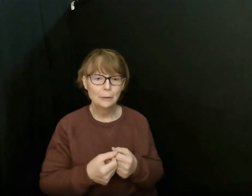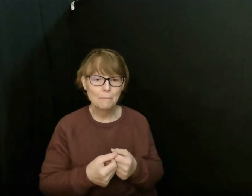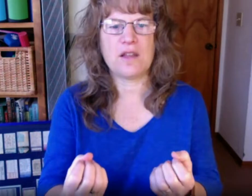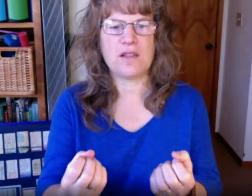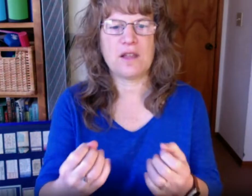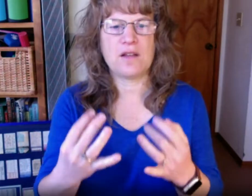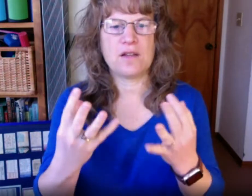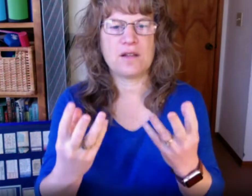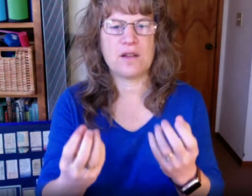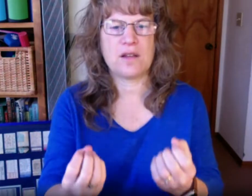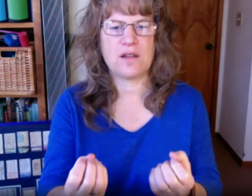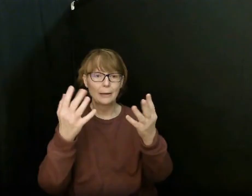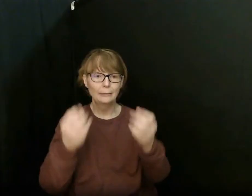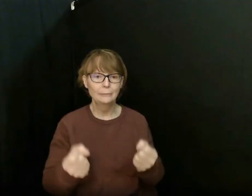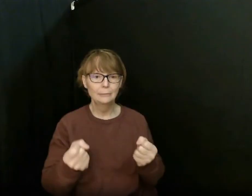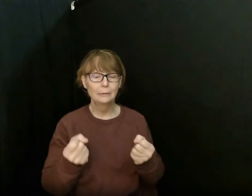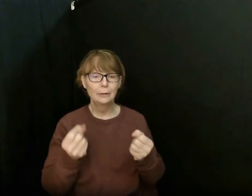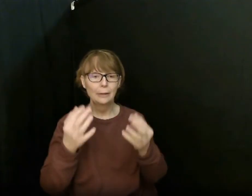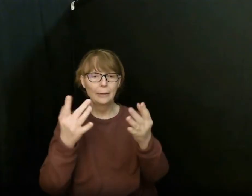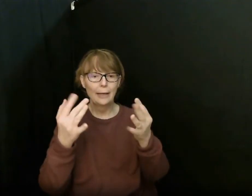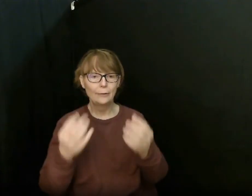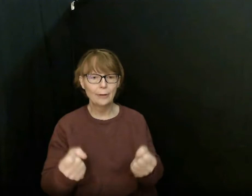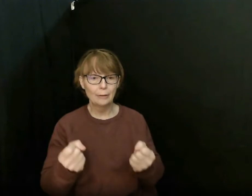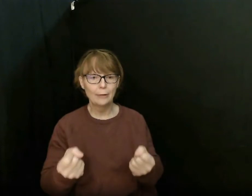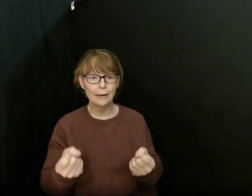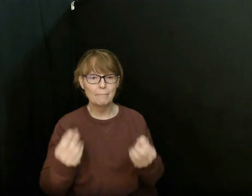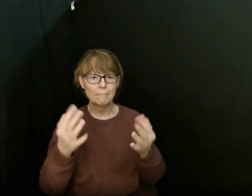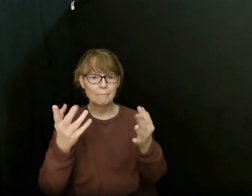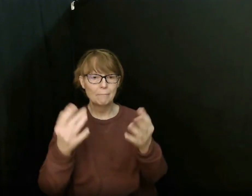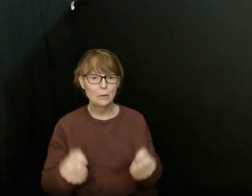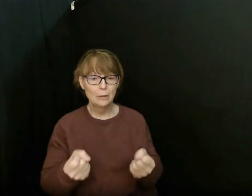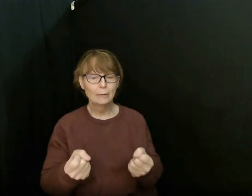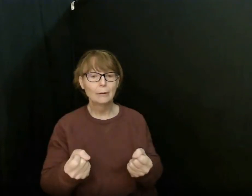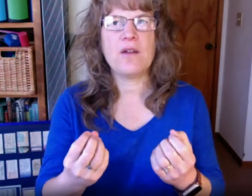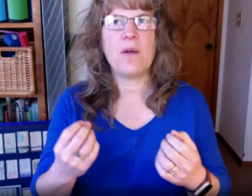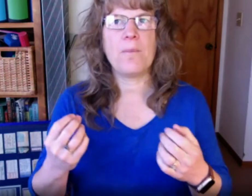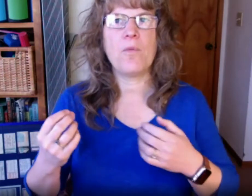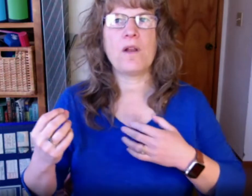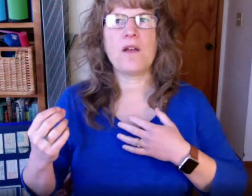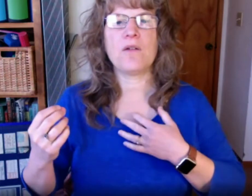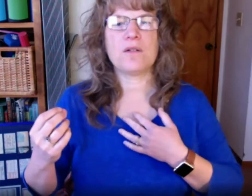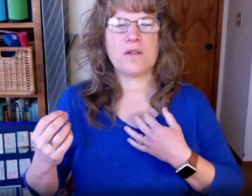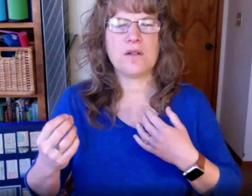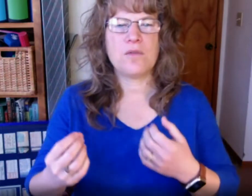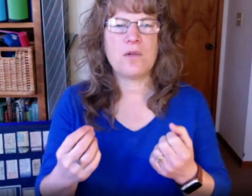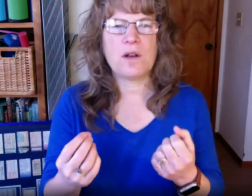like that. Sign. Sign. And so yeah. Okay. And then Language. when I